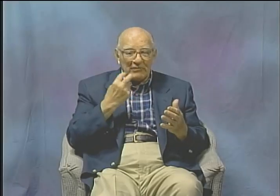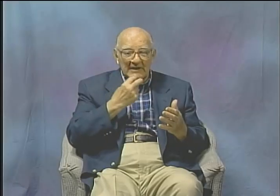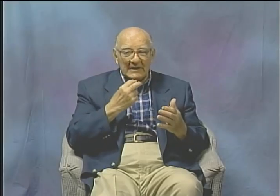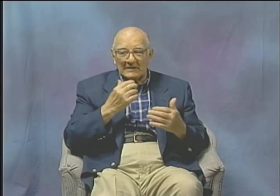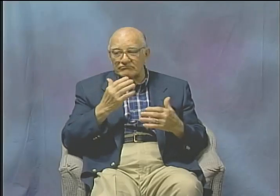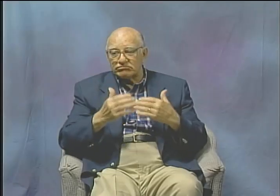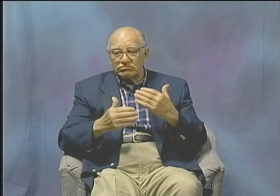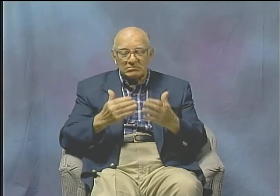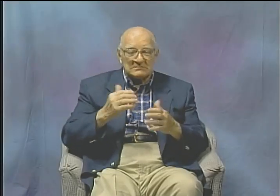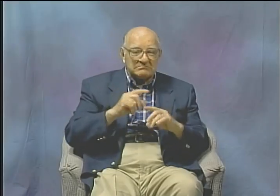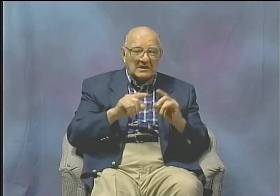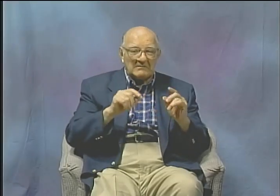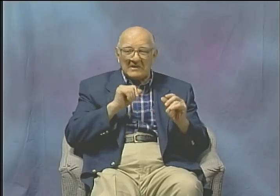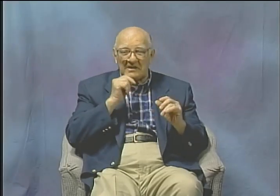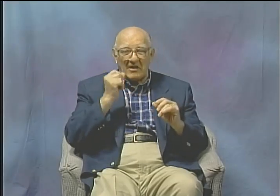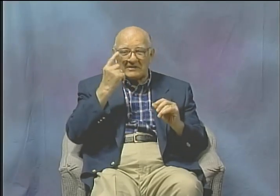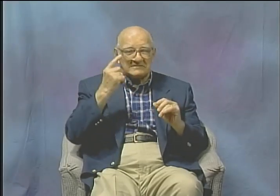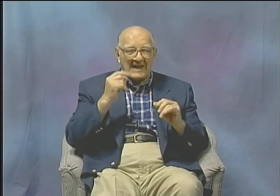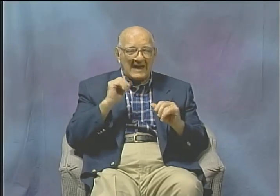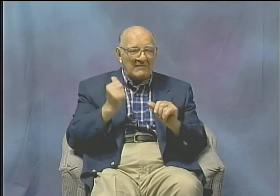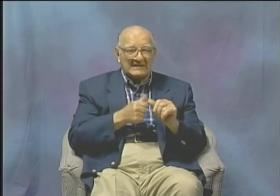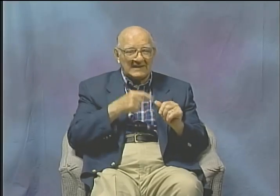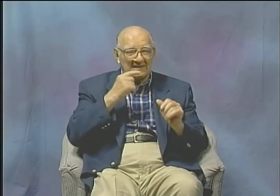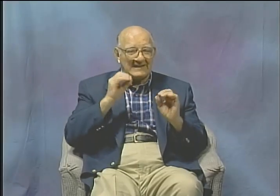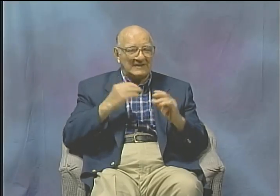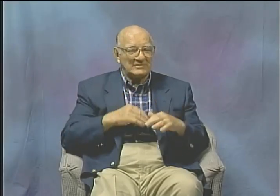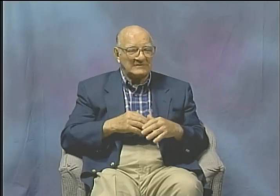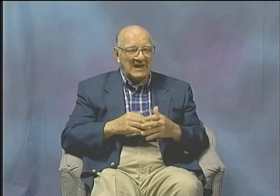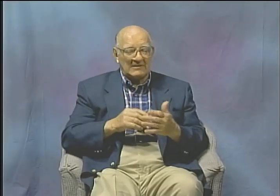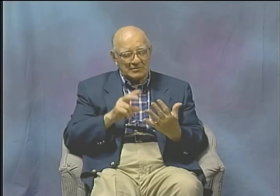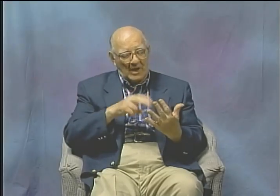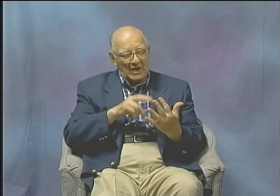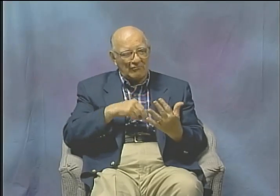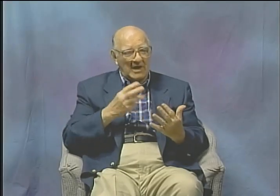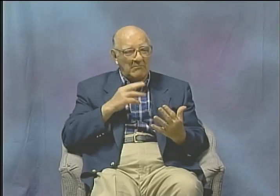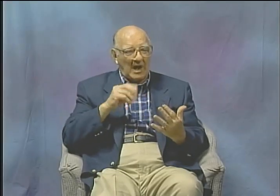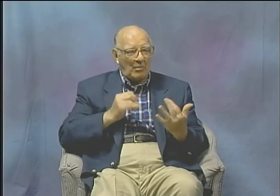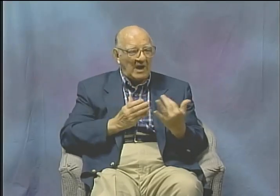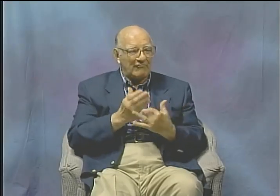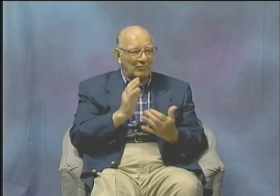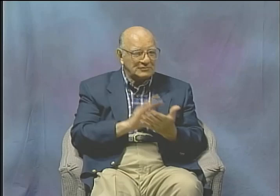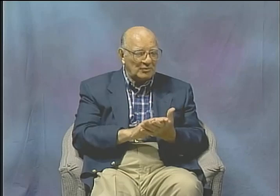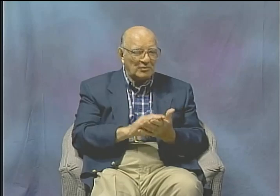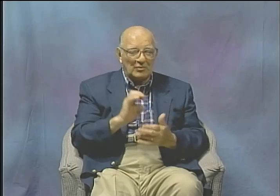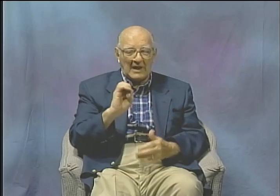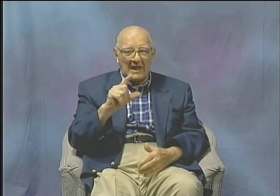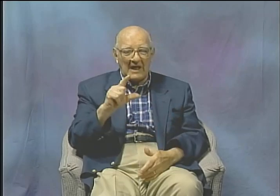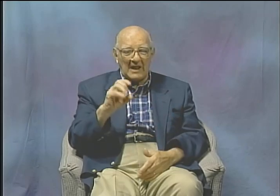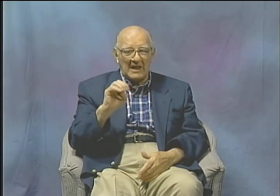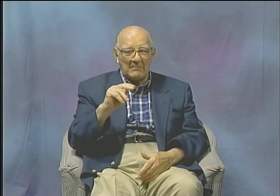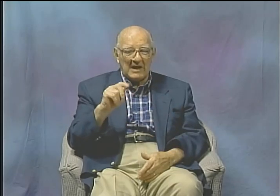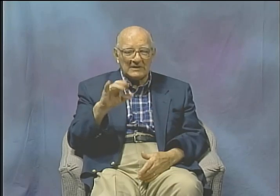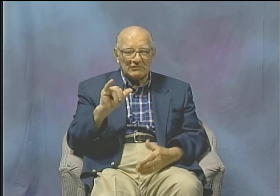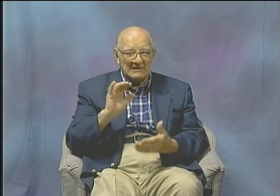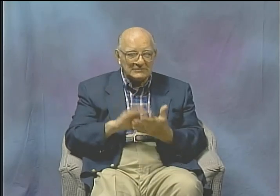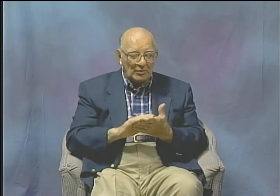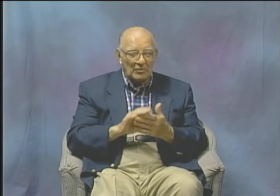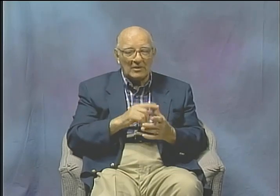reading, but I didn't understand everything the teacher said, so I read my way through school. Elementary school,